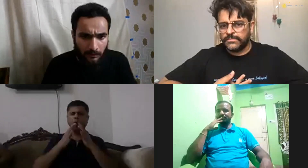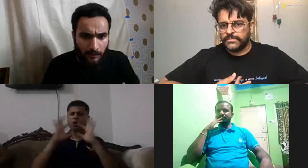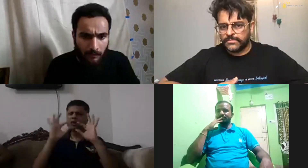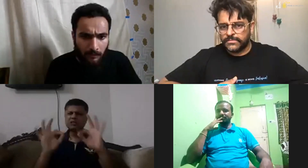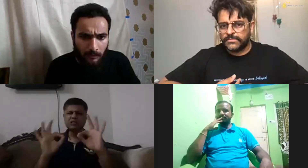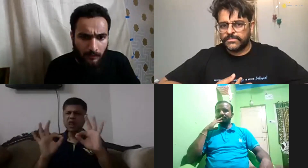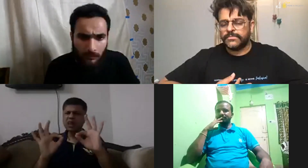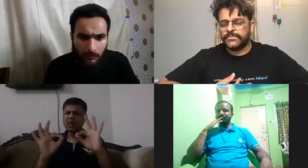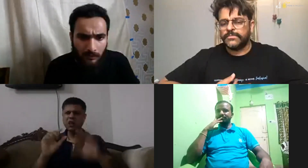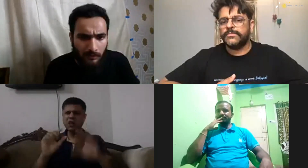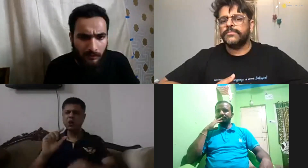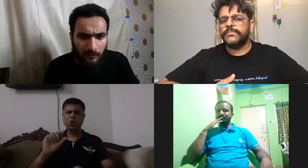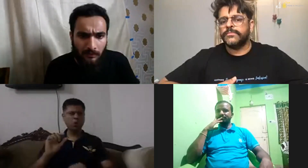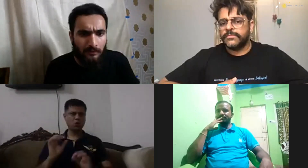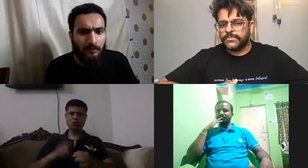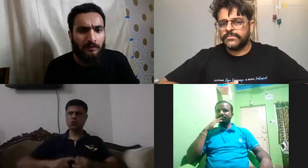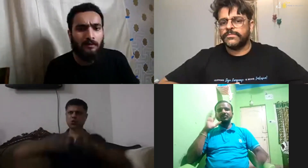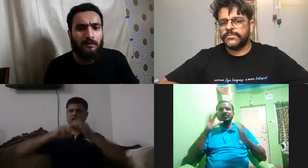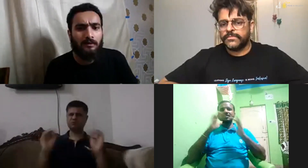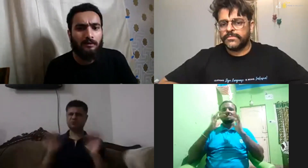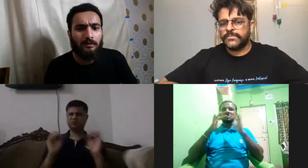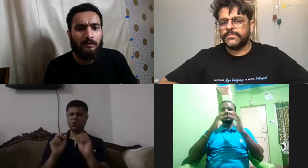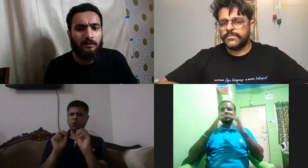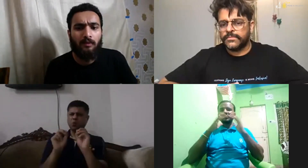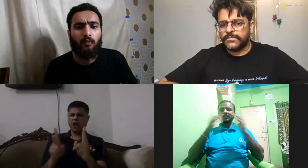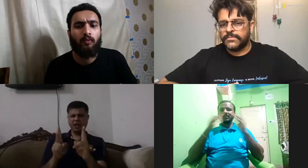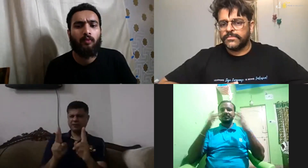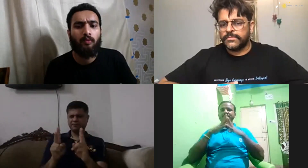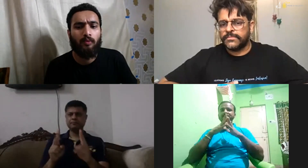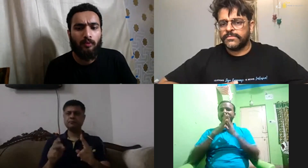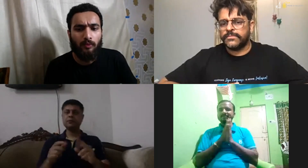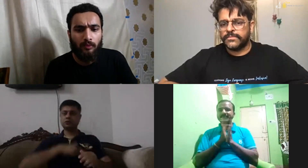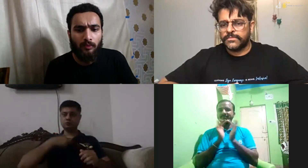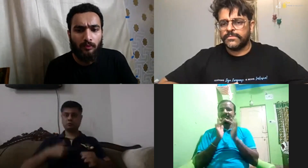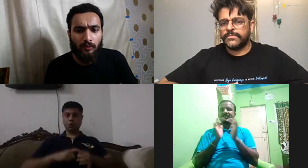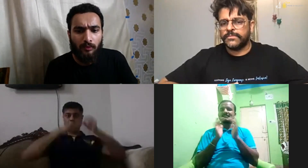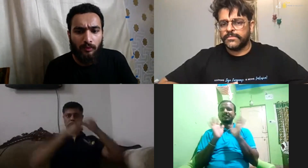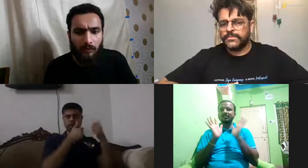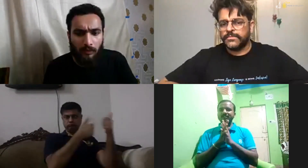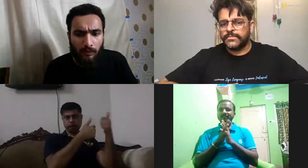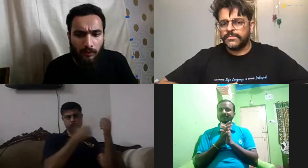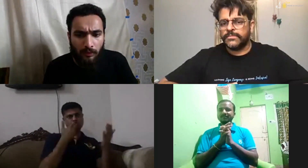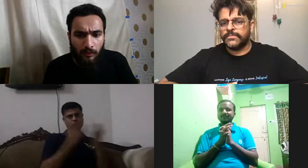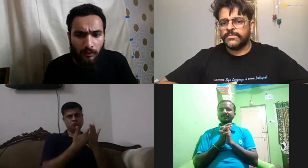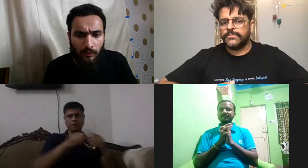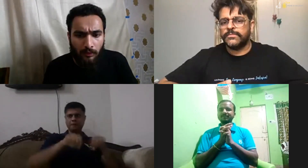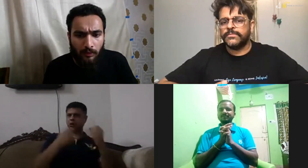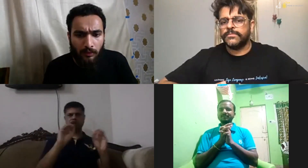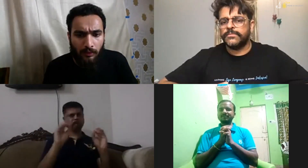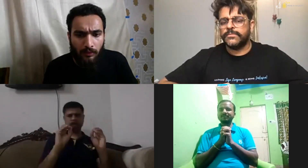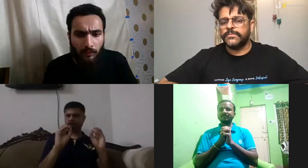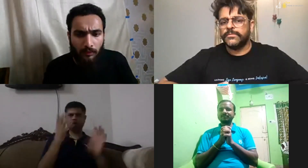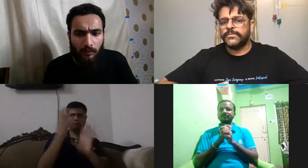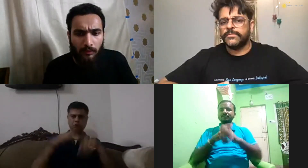once we saw that blueprint, it did not feel useful, it was okay. and because it was good quality in